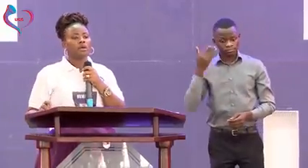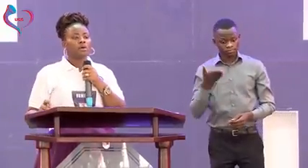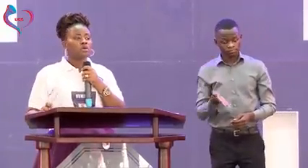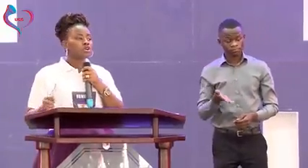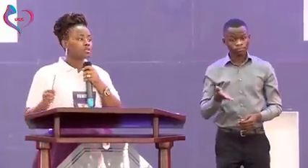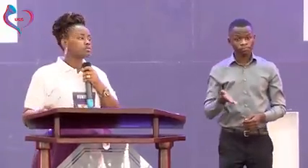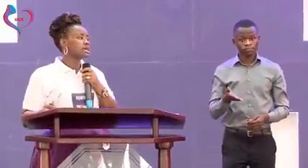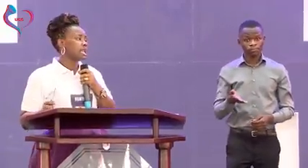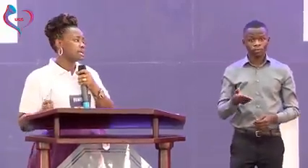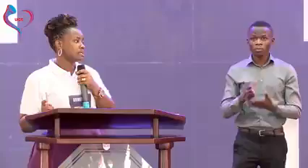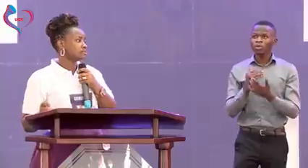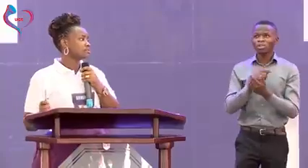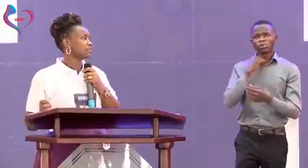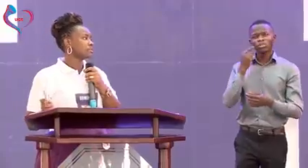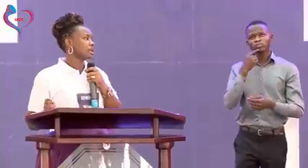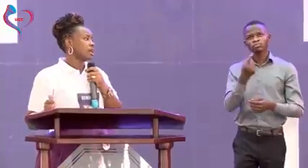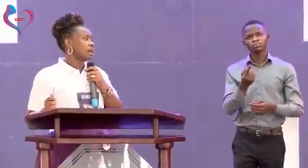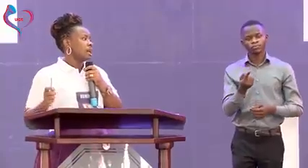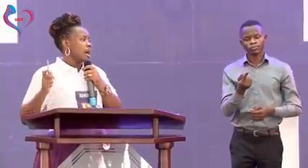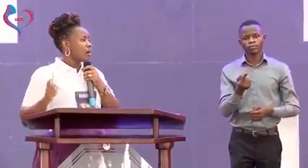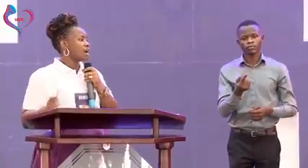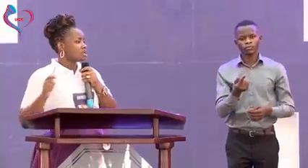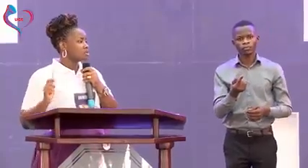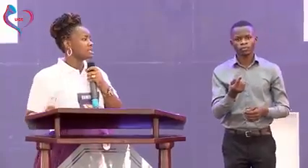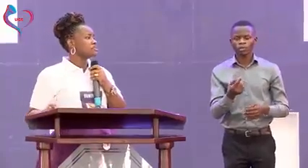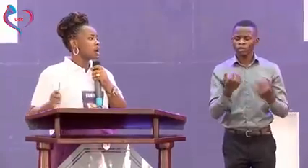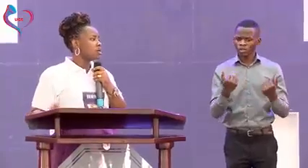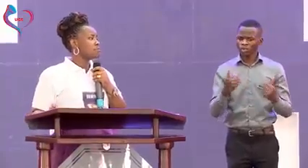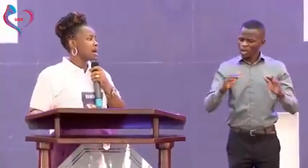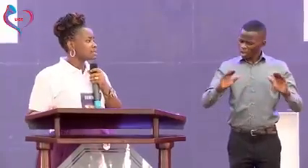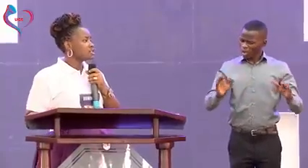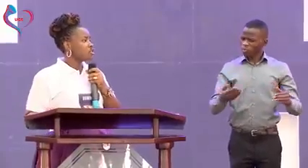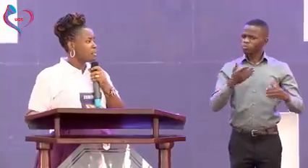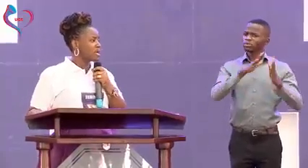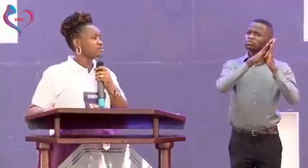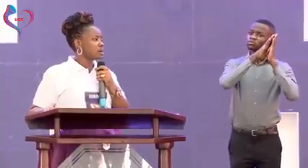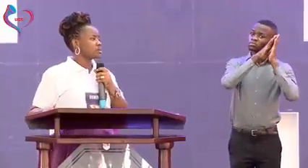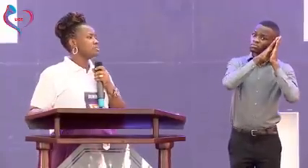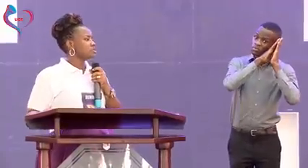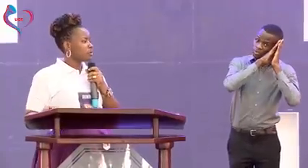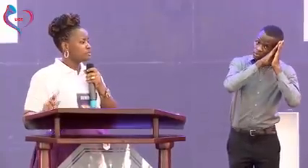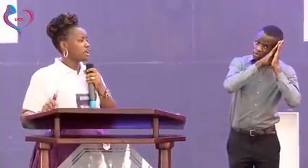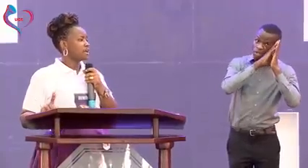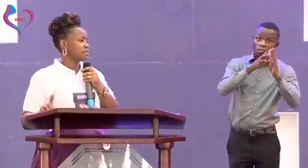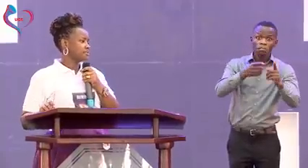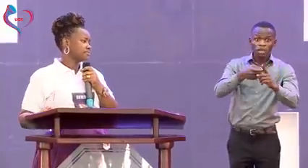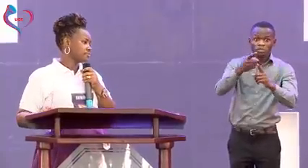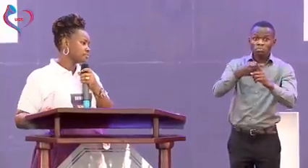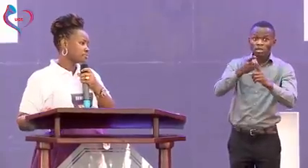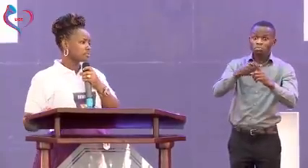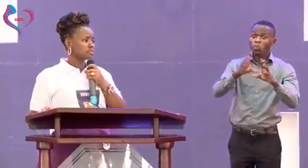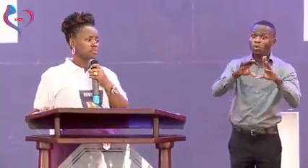walwano omusumba. Who used to tell us. Eyatugambanga. How can you sleep the whole month in your bed without coming for